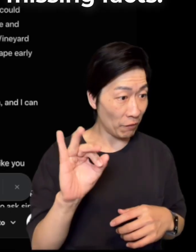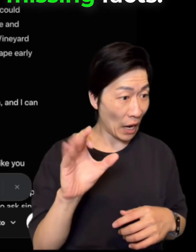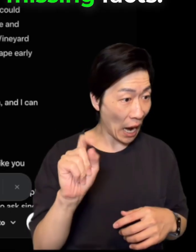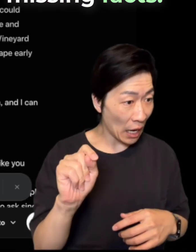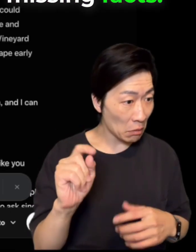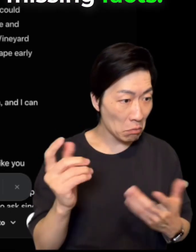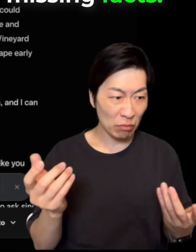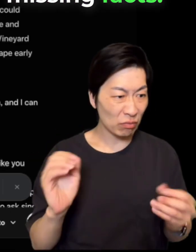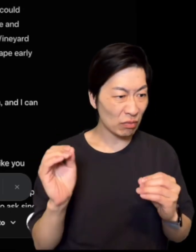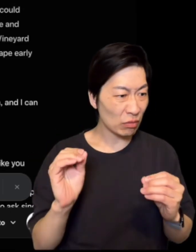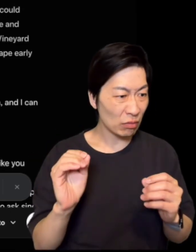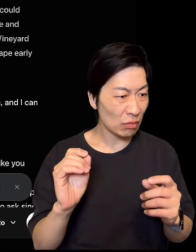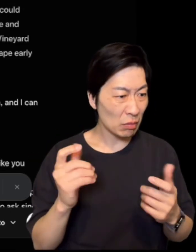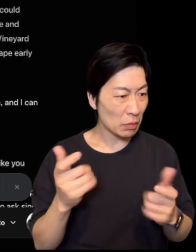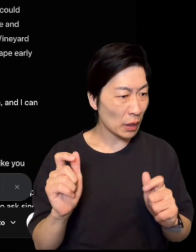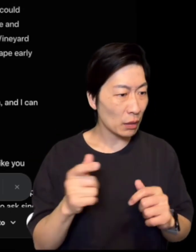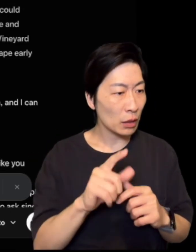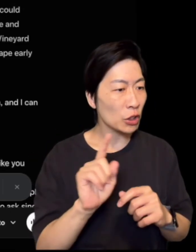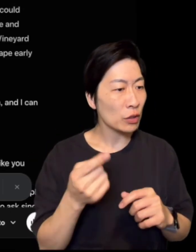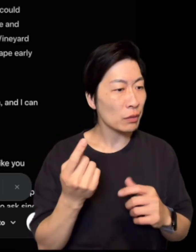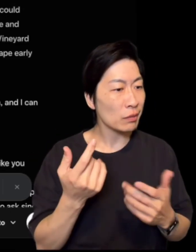There's no missing facts.